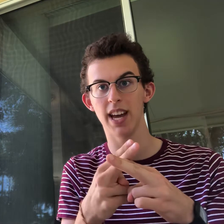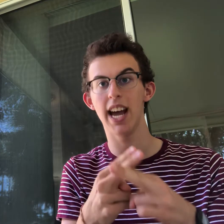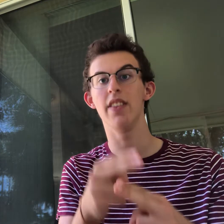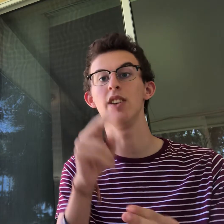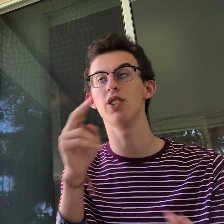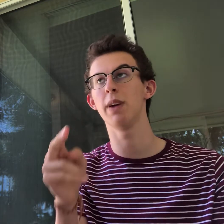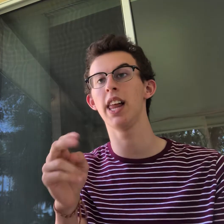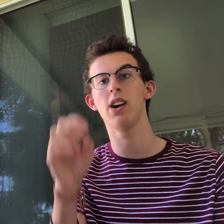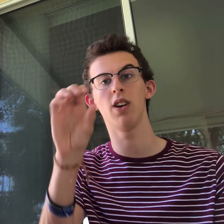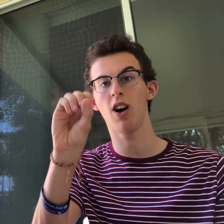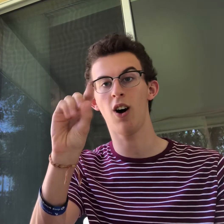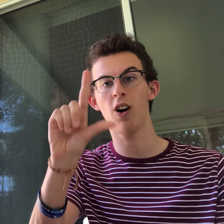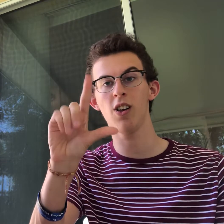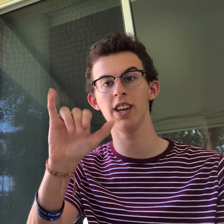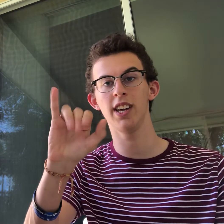and then you spell out Olive